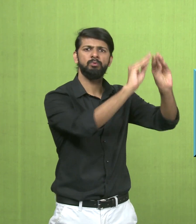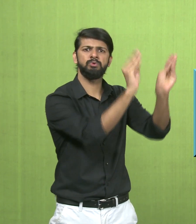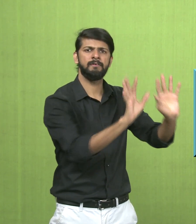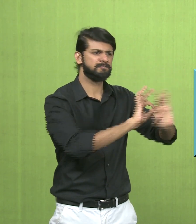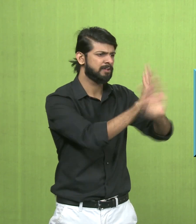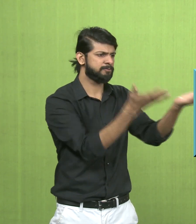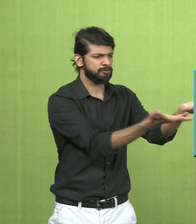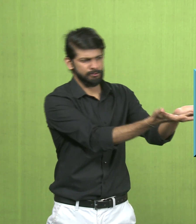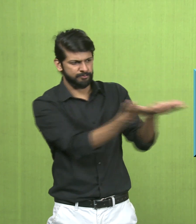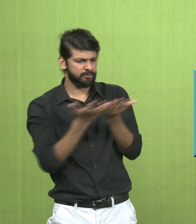items.